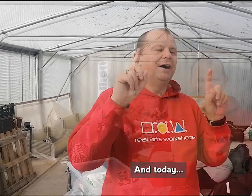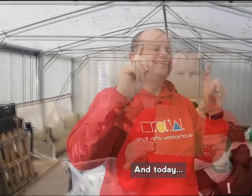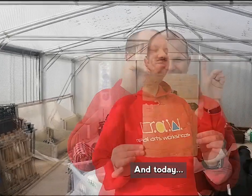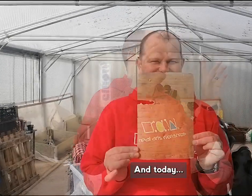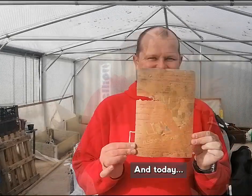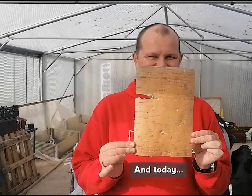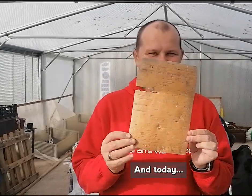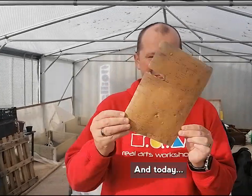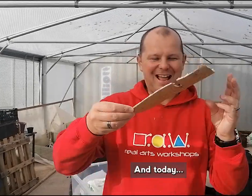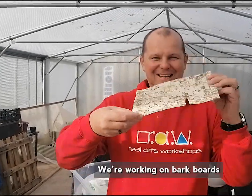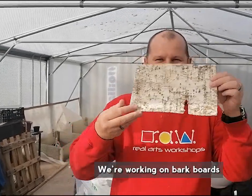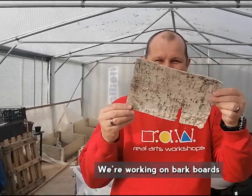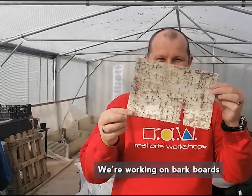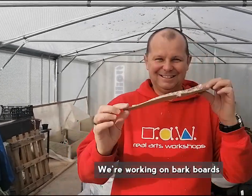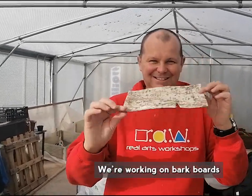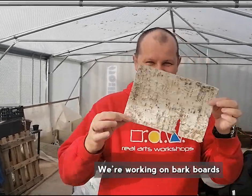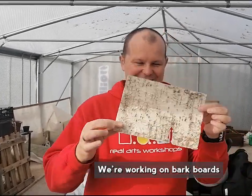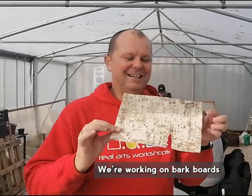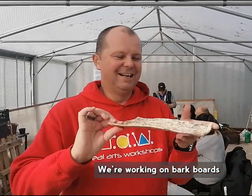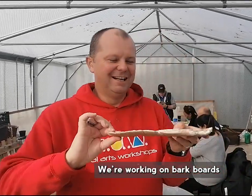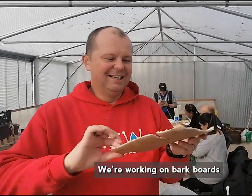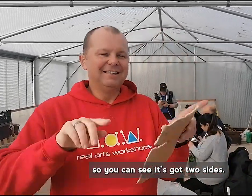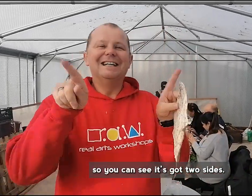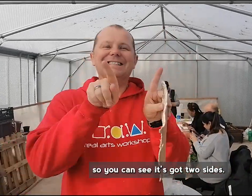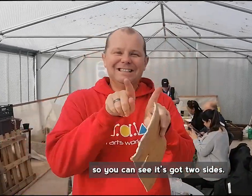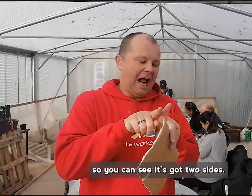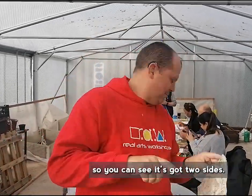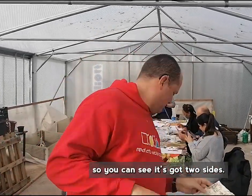today we're working on bark board, so you can see it's got 2 sides.